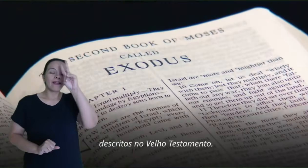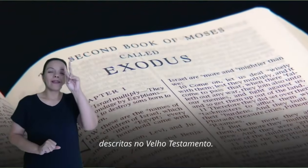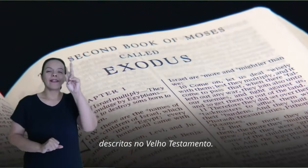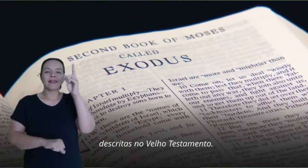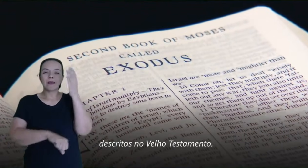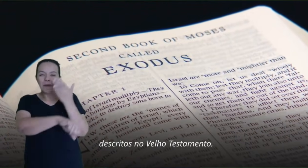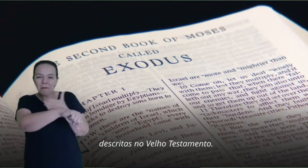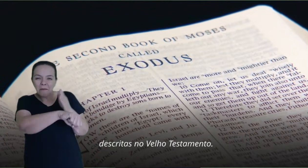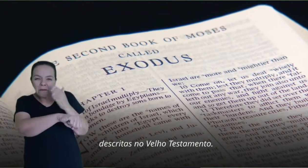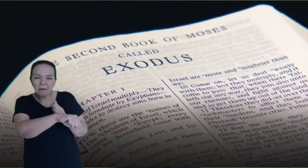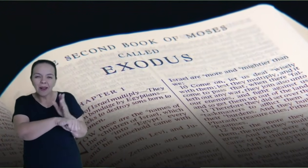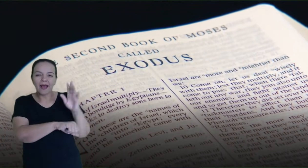Testament.